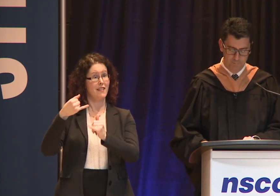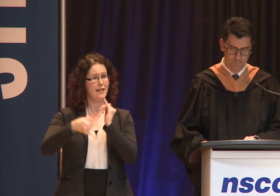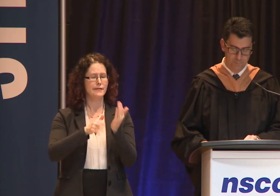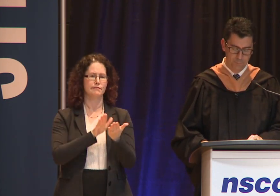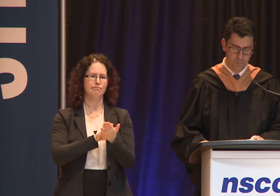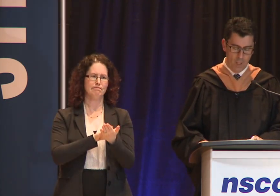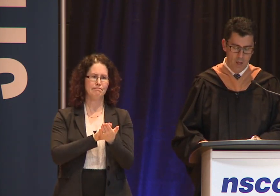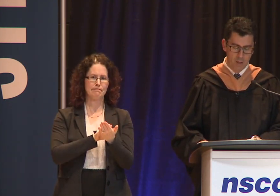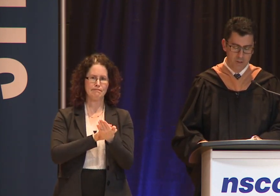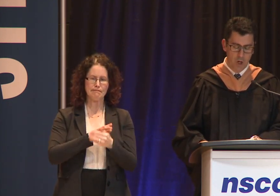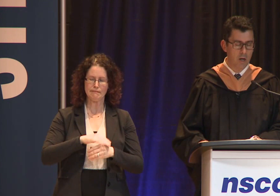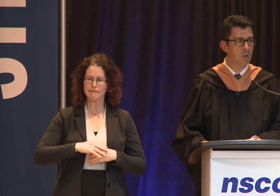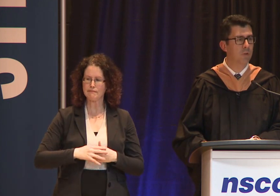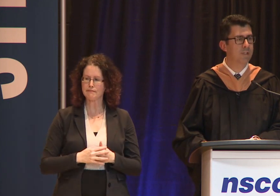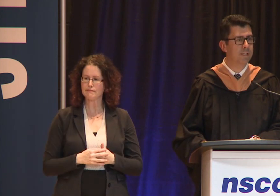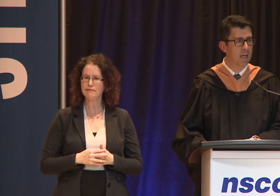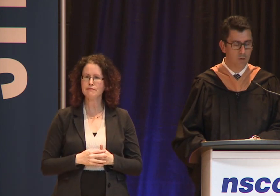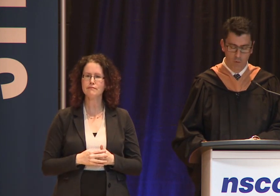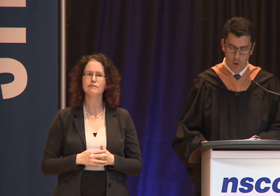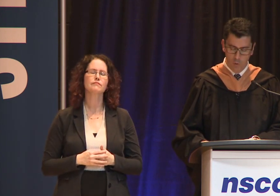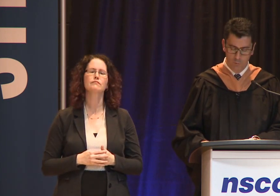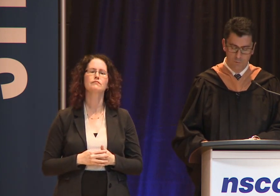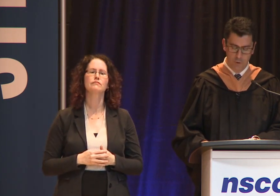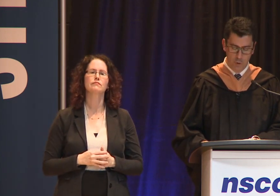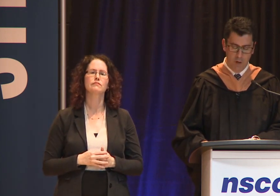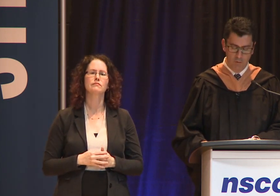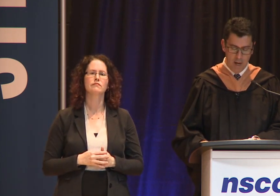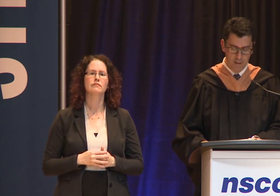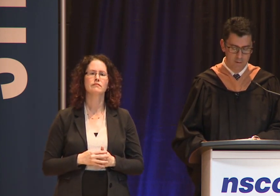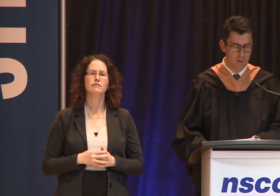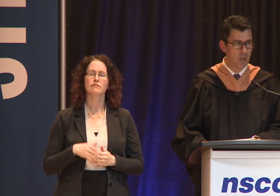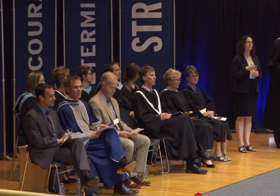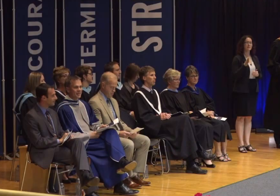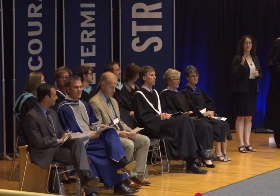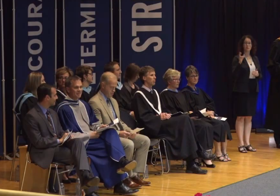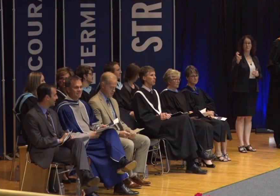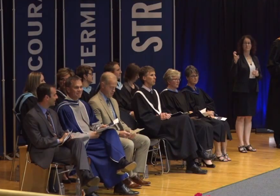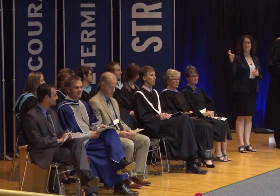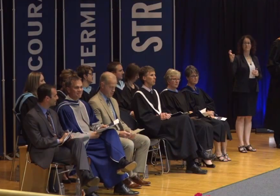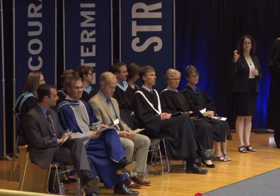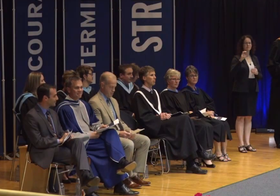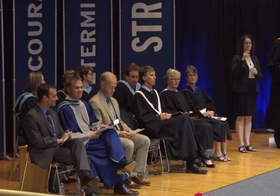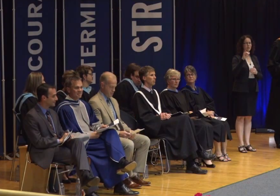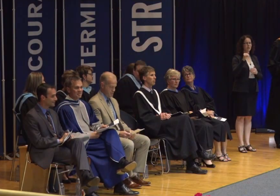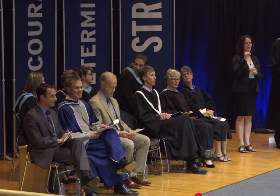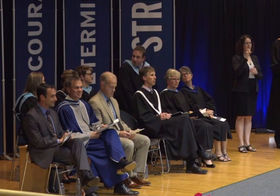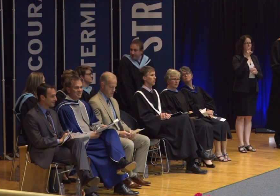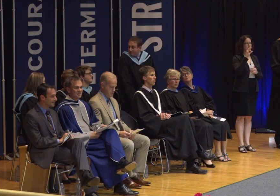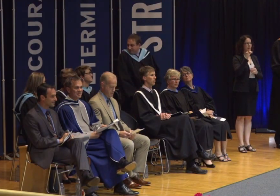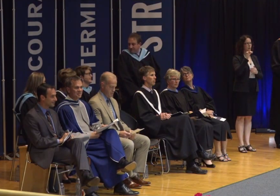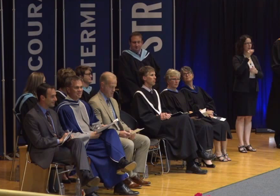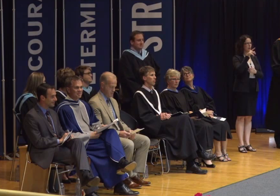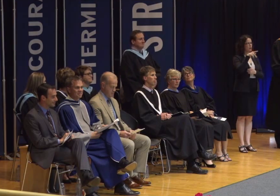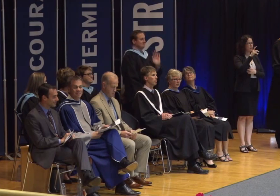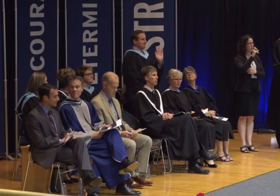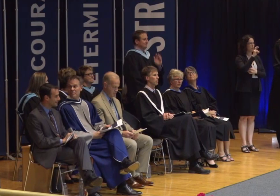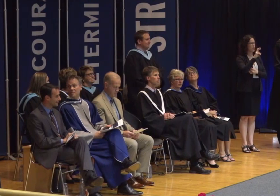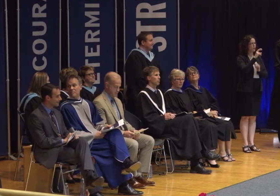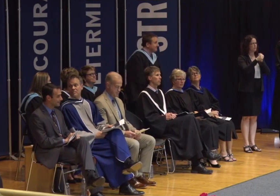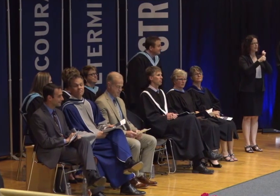introduced. Starting with the second row to my right, Jeremy Porter, Assistant